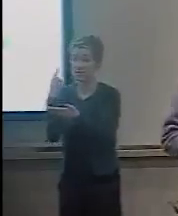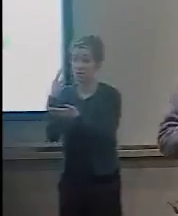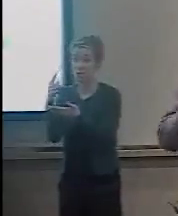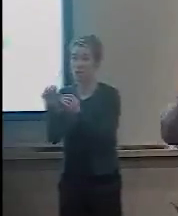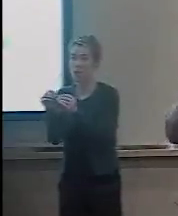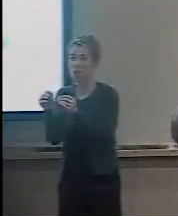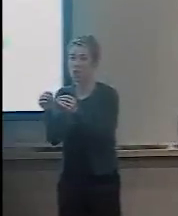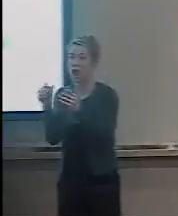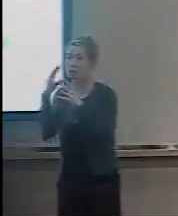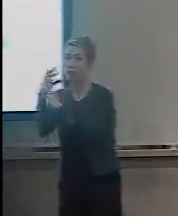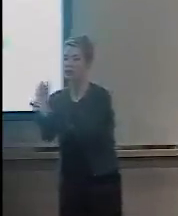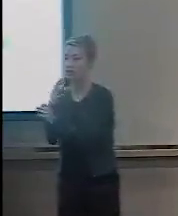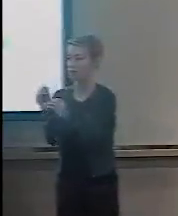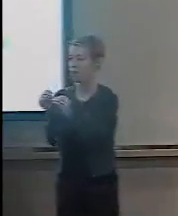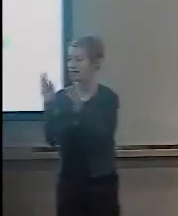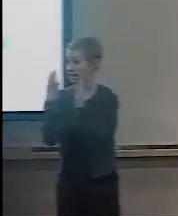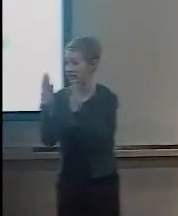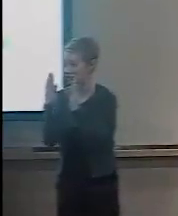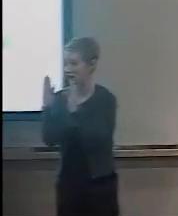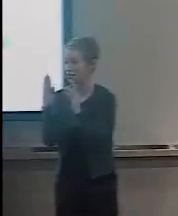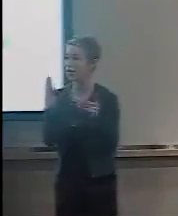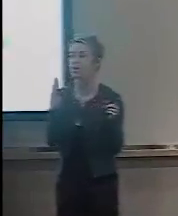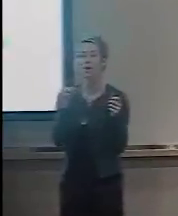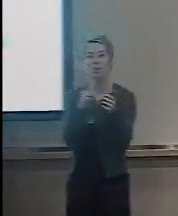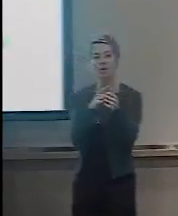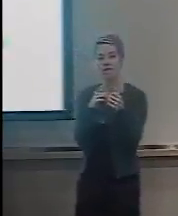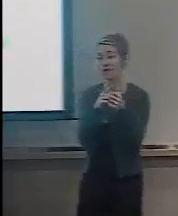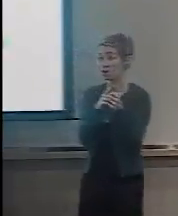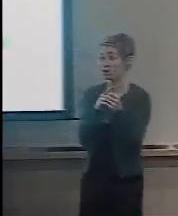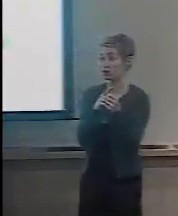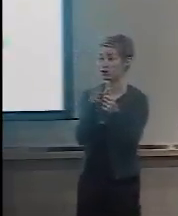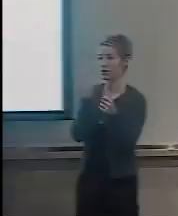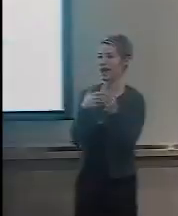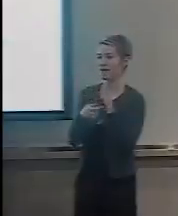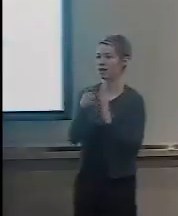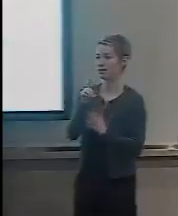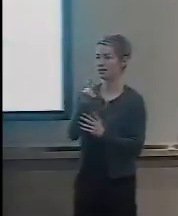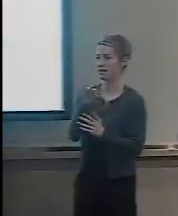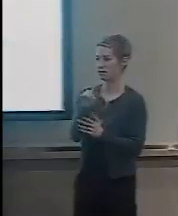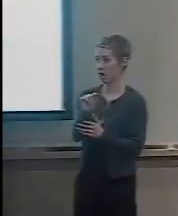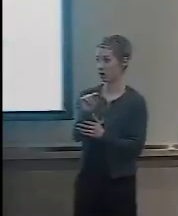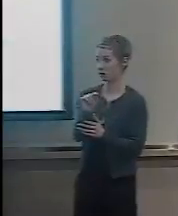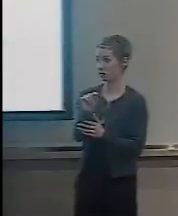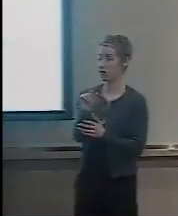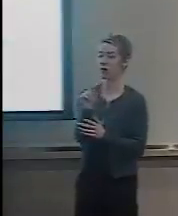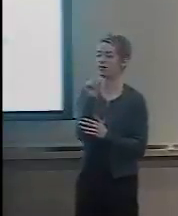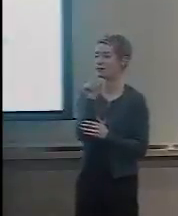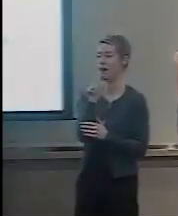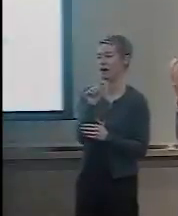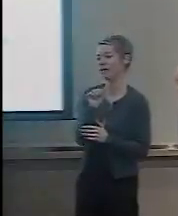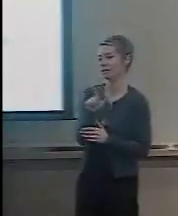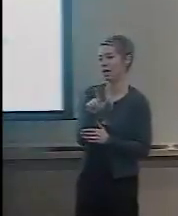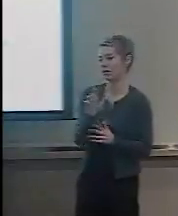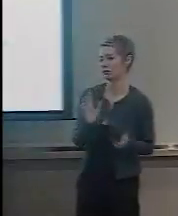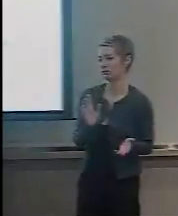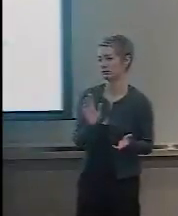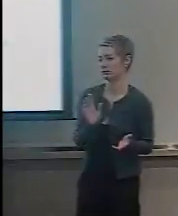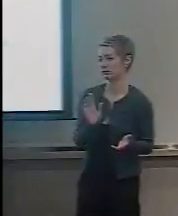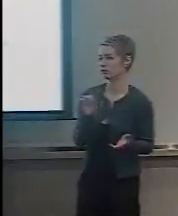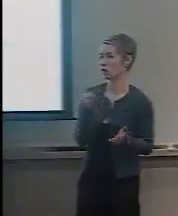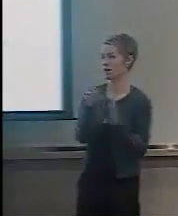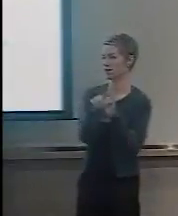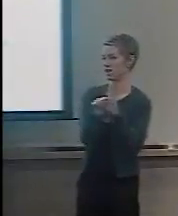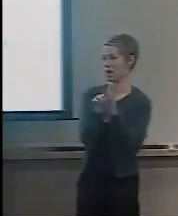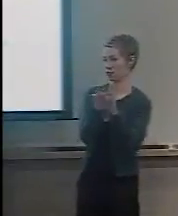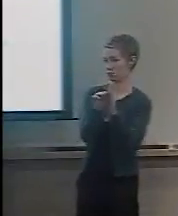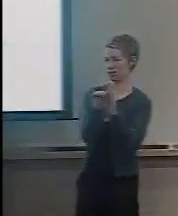Yeah, first of all, there'll be a default mode where it's not ASL at all. So it would just do video,